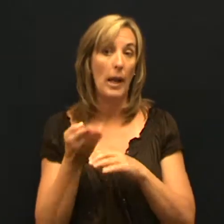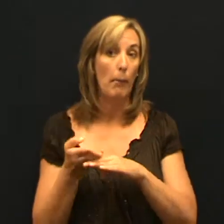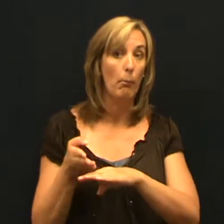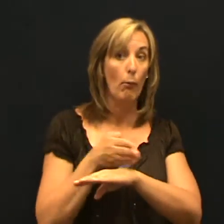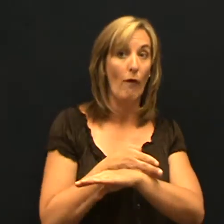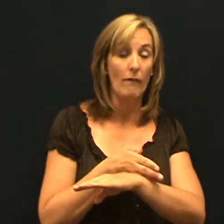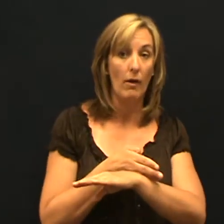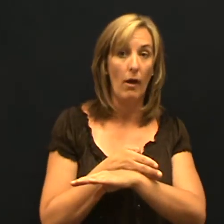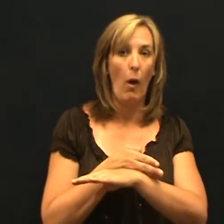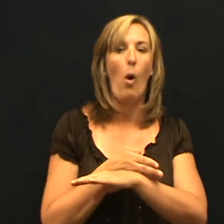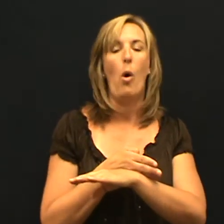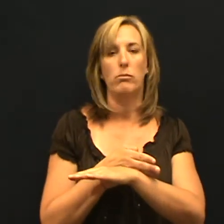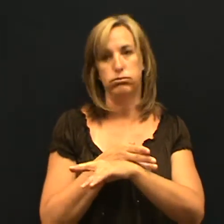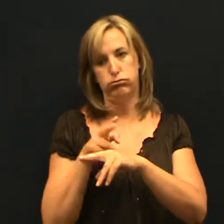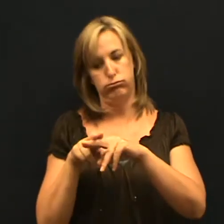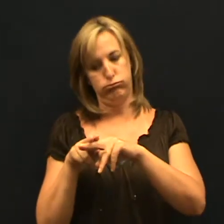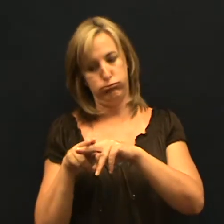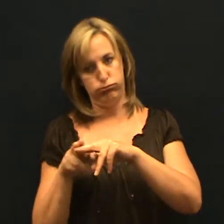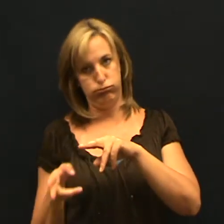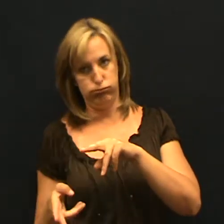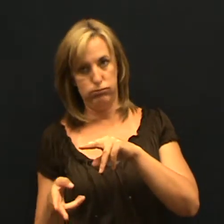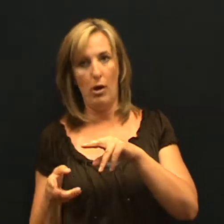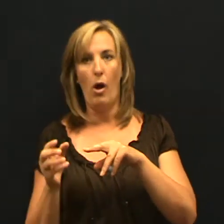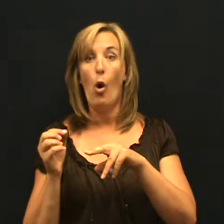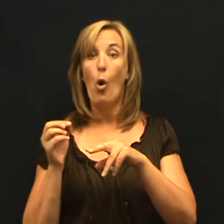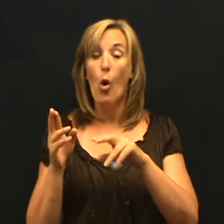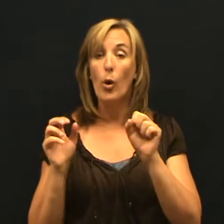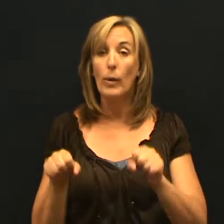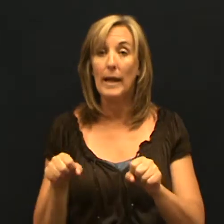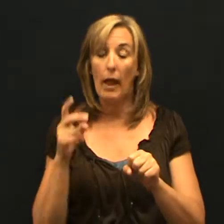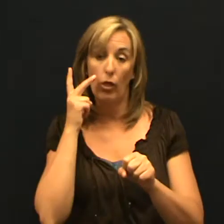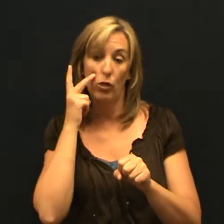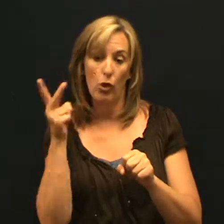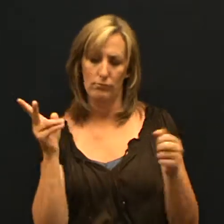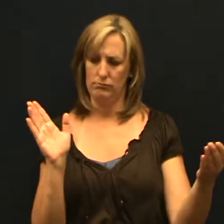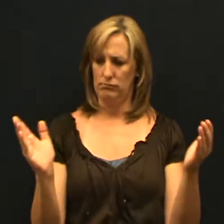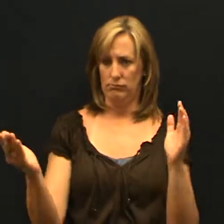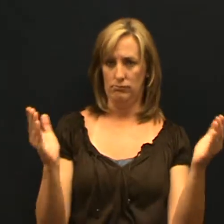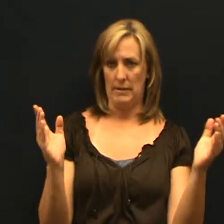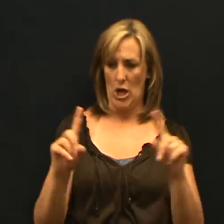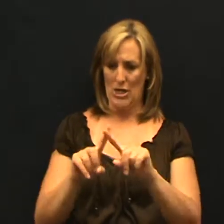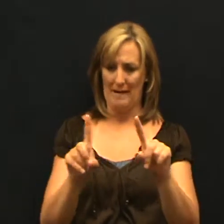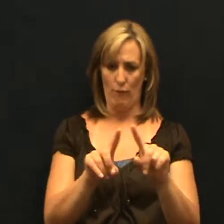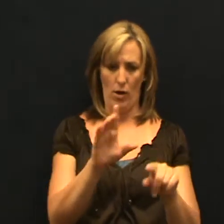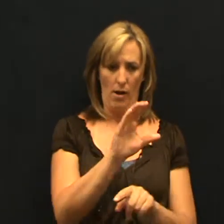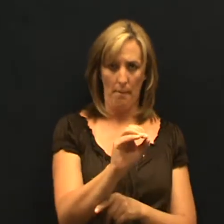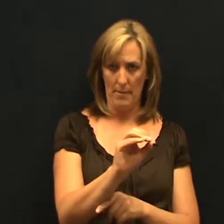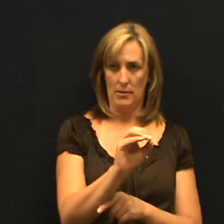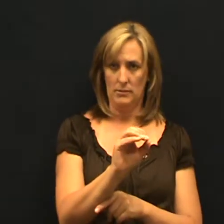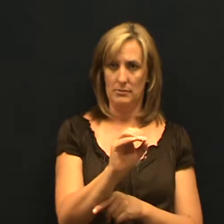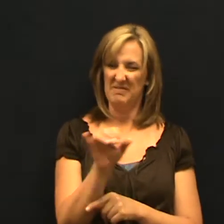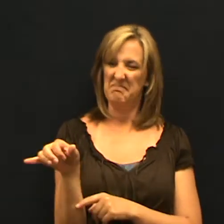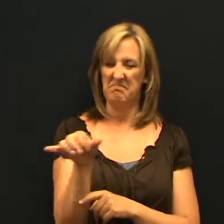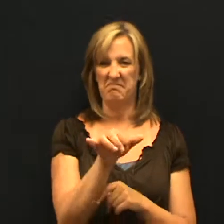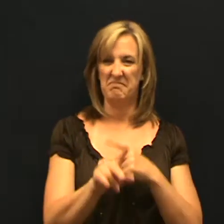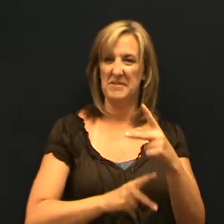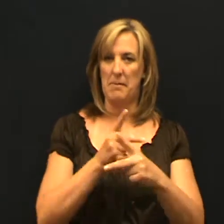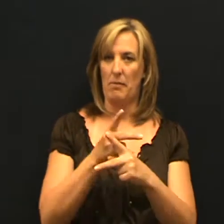could look at it and compare ourselves to other companies within our industry, other companies in other industries, those